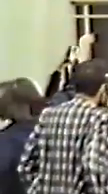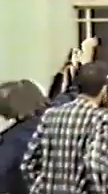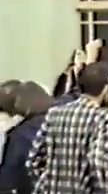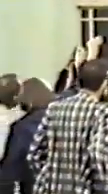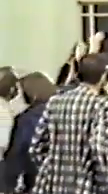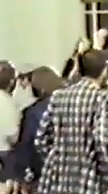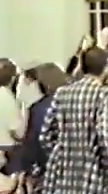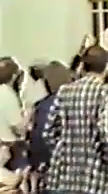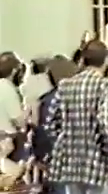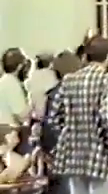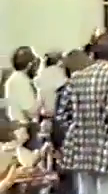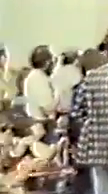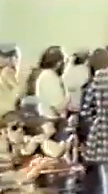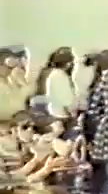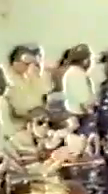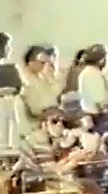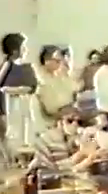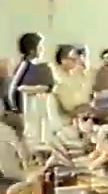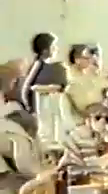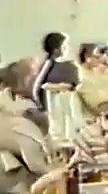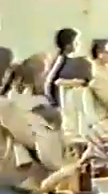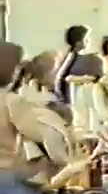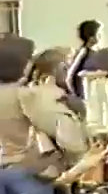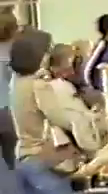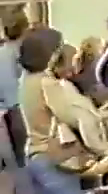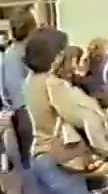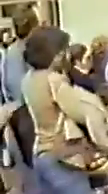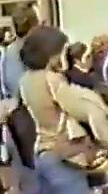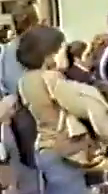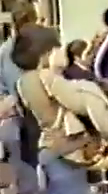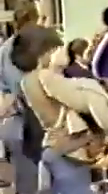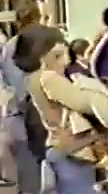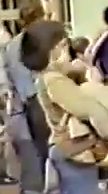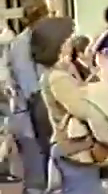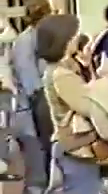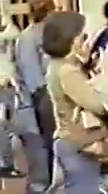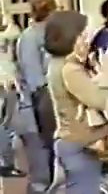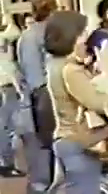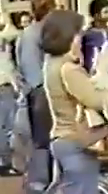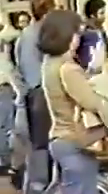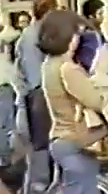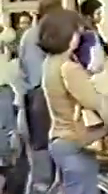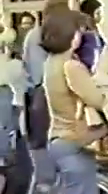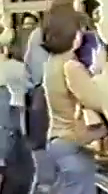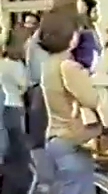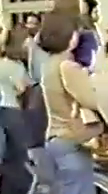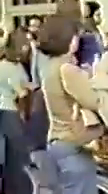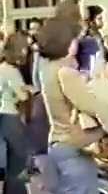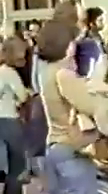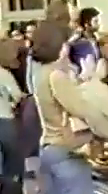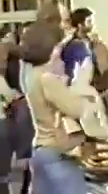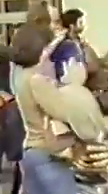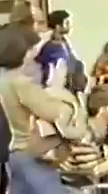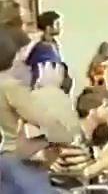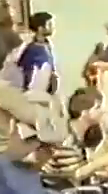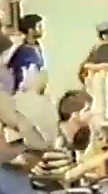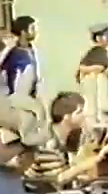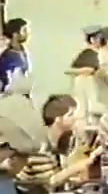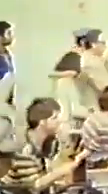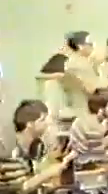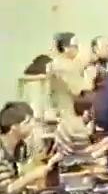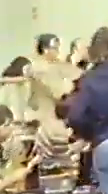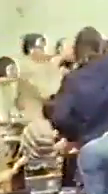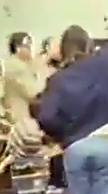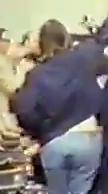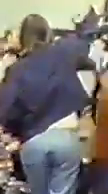And they were not to be denied their victory. At the end of April 1977, after the longest sit-in in U.S. history, it was over. The